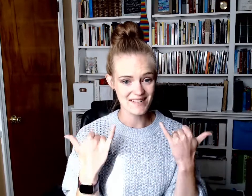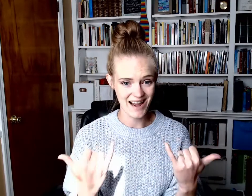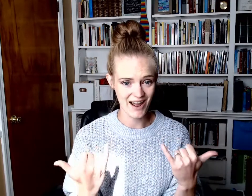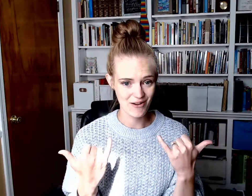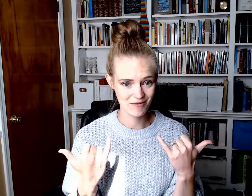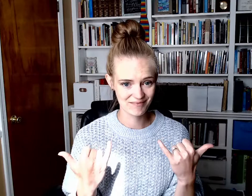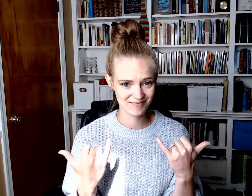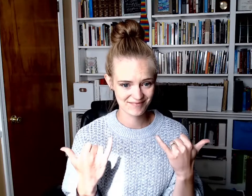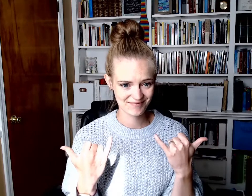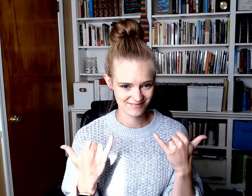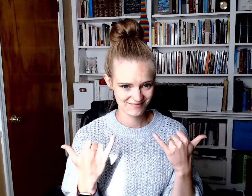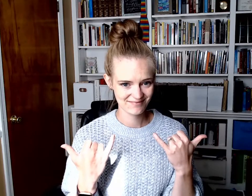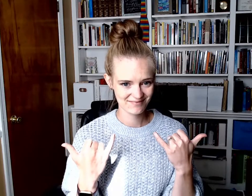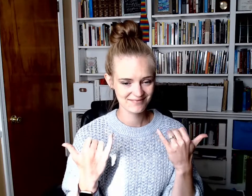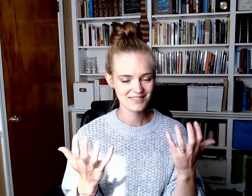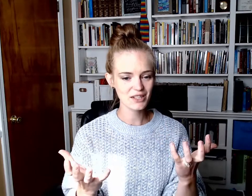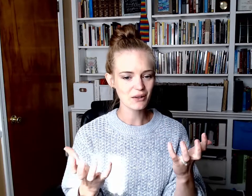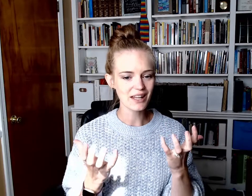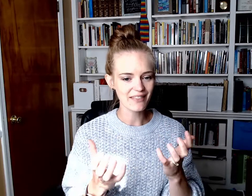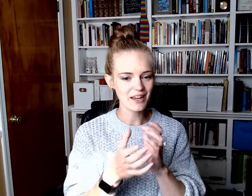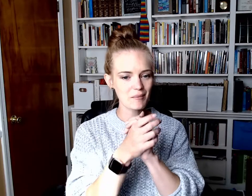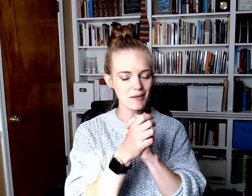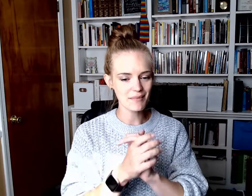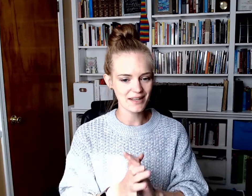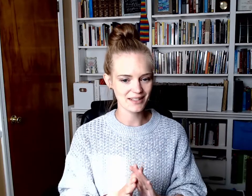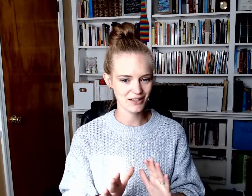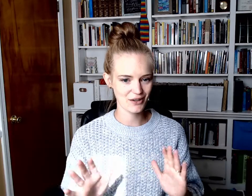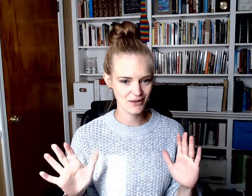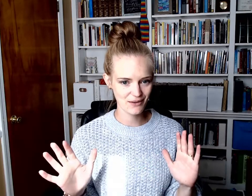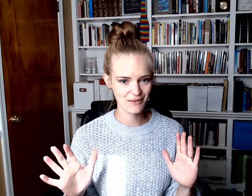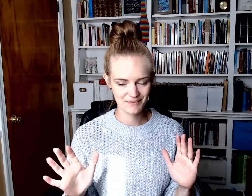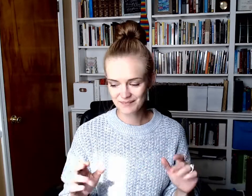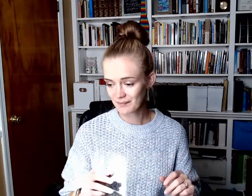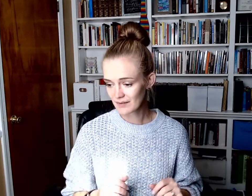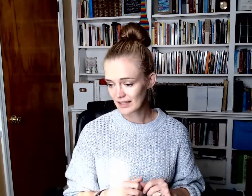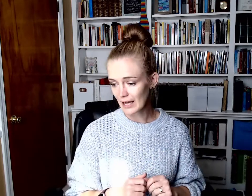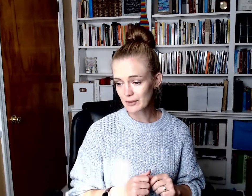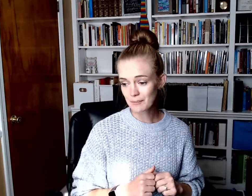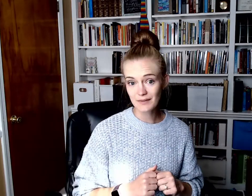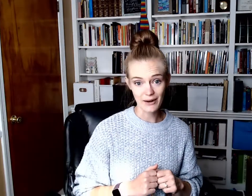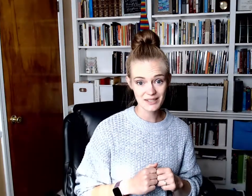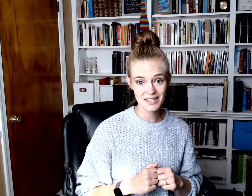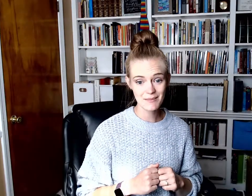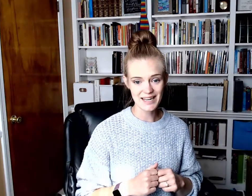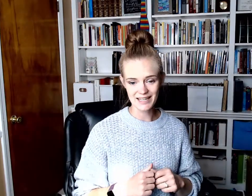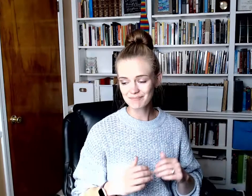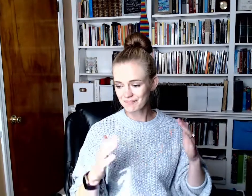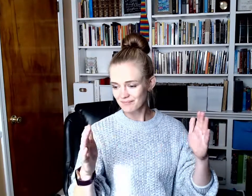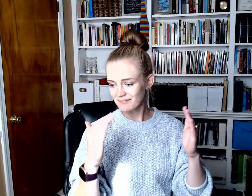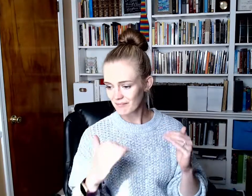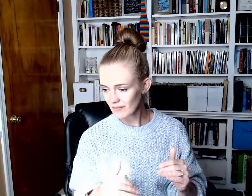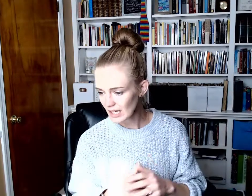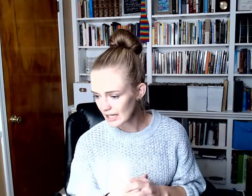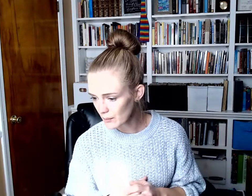now. So let there be peace on earth. That was the beginning. And then we